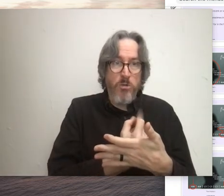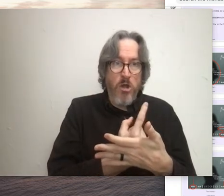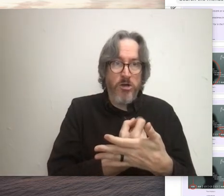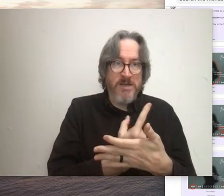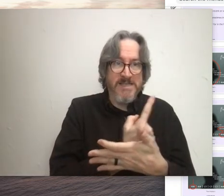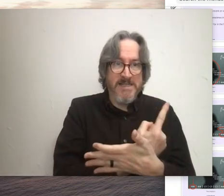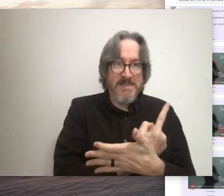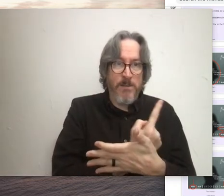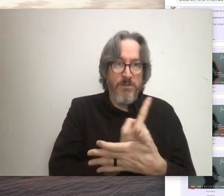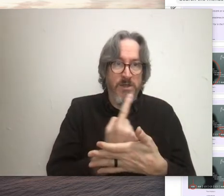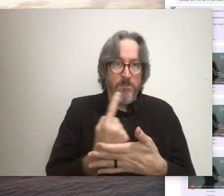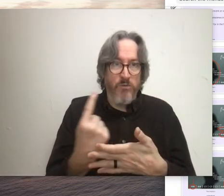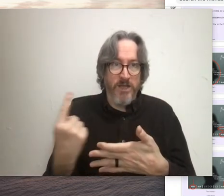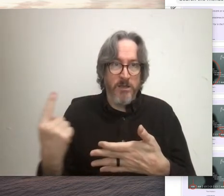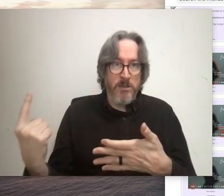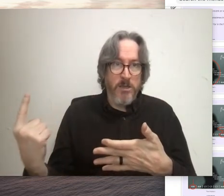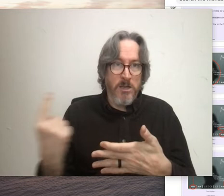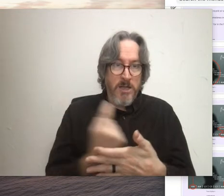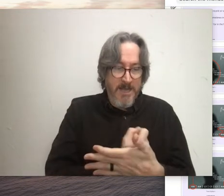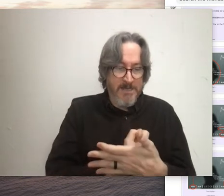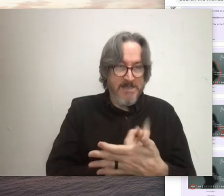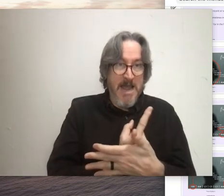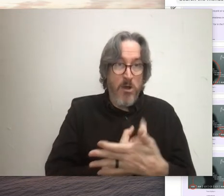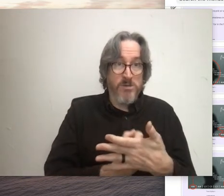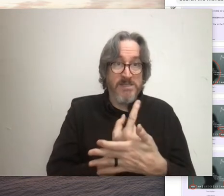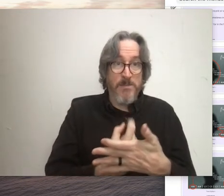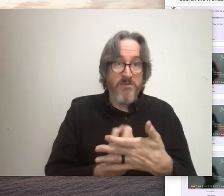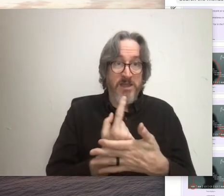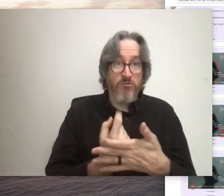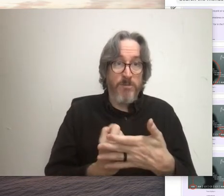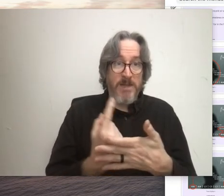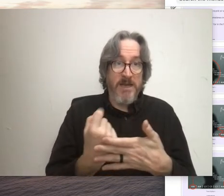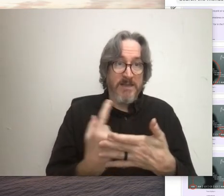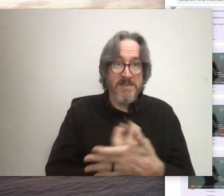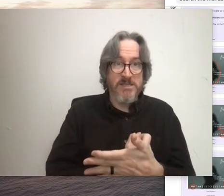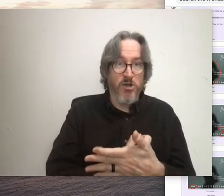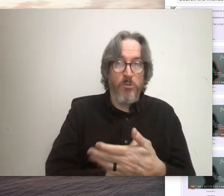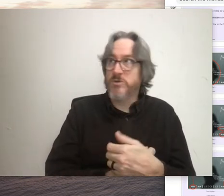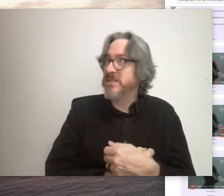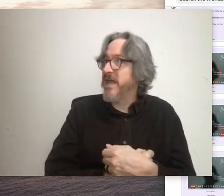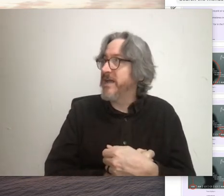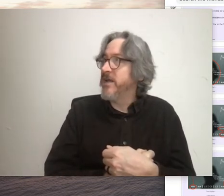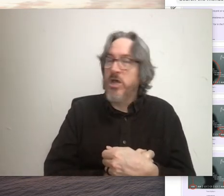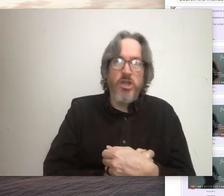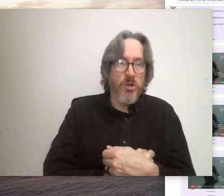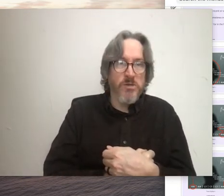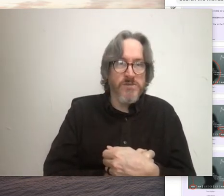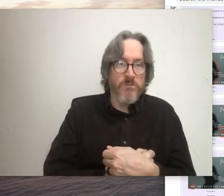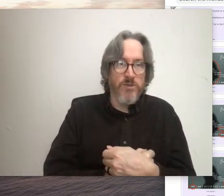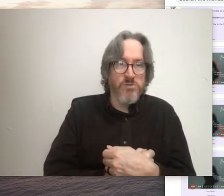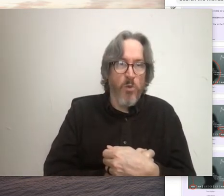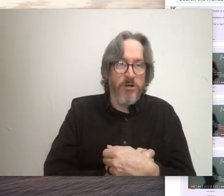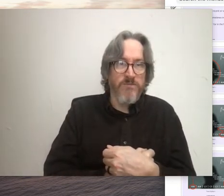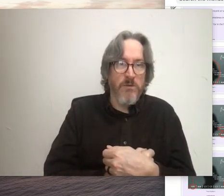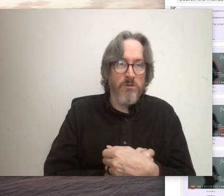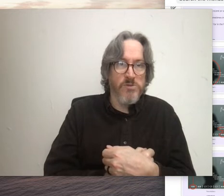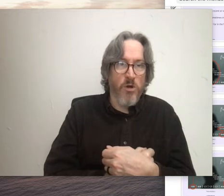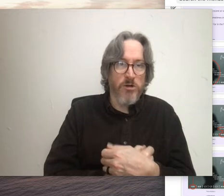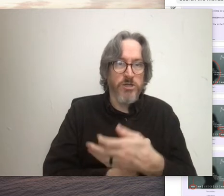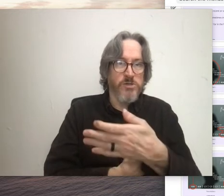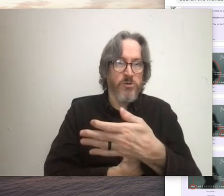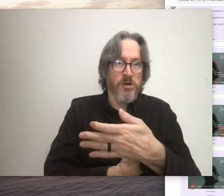No longer is it something moving. It's now something repeating. This is almost like, you know, those water